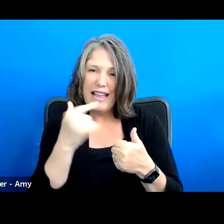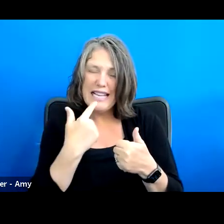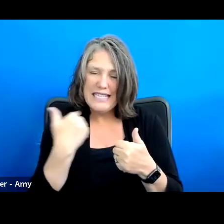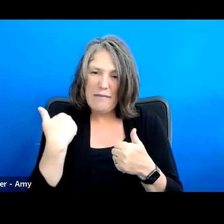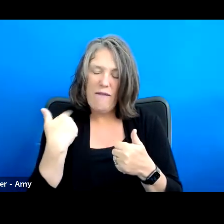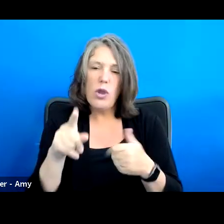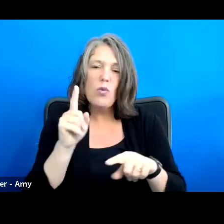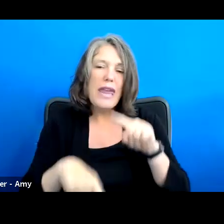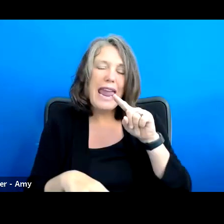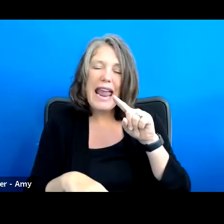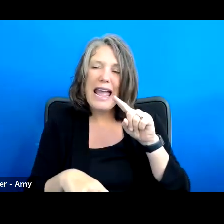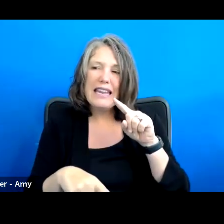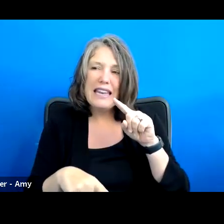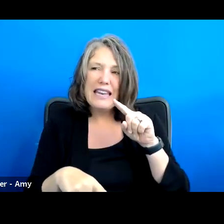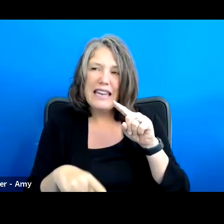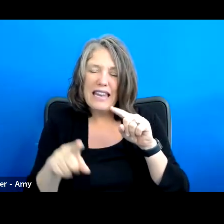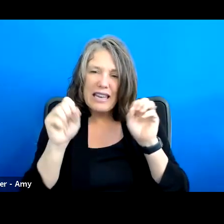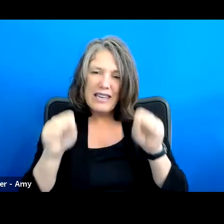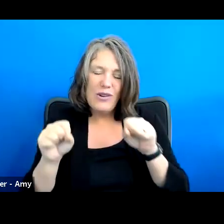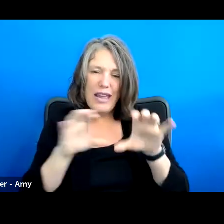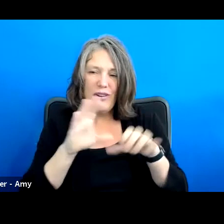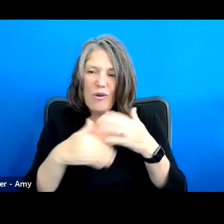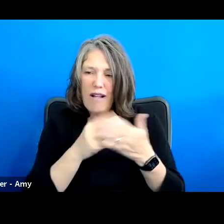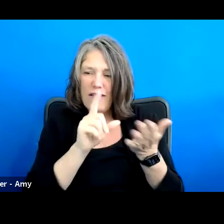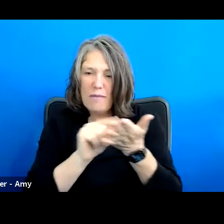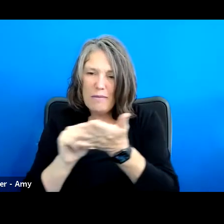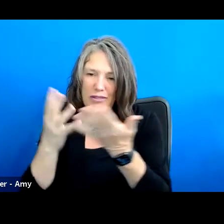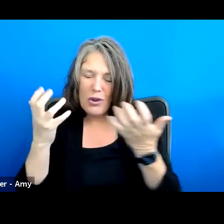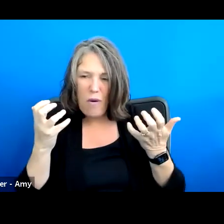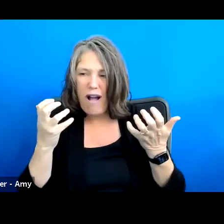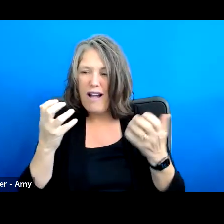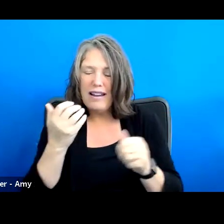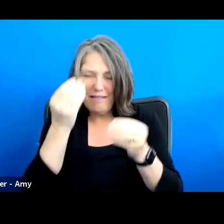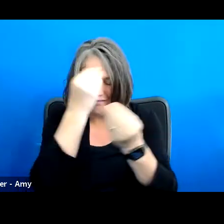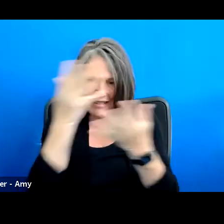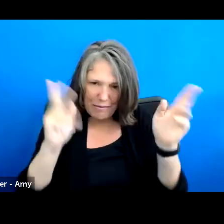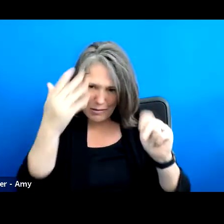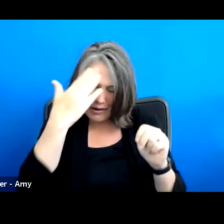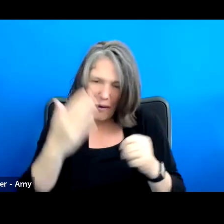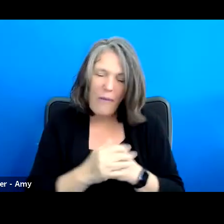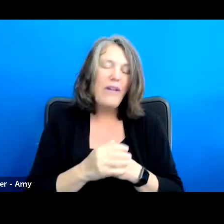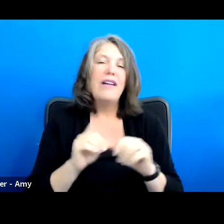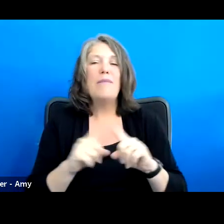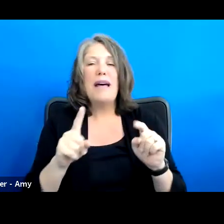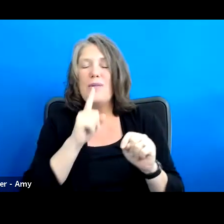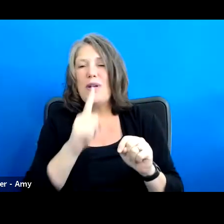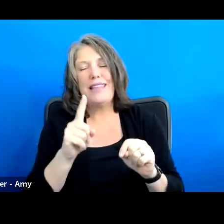you can do all the publicity you want and let everybody know about it, but it's out of your control who shows up.